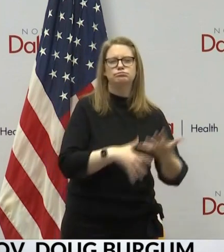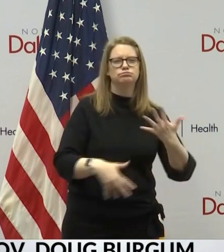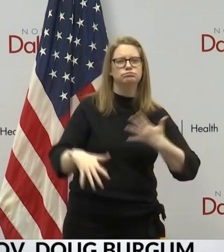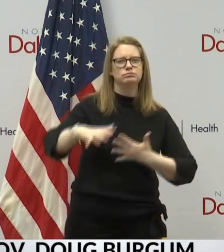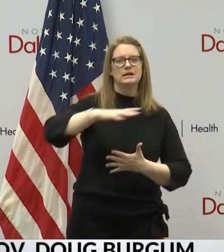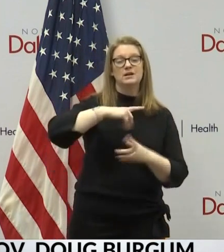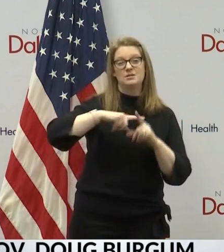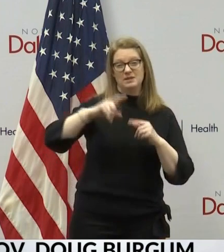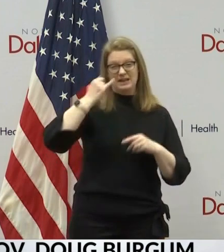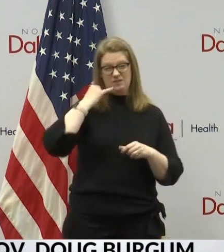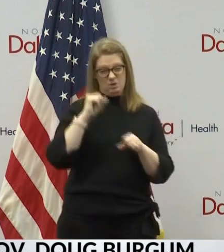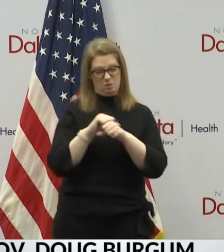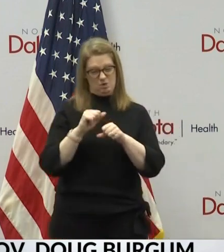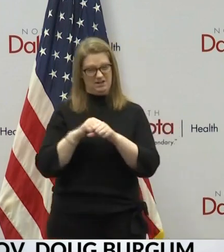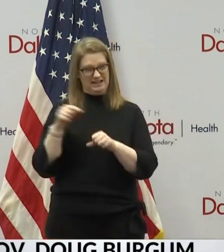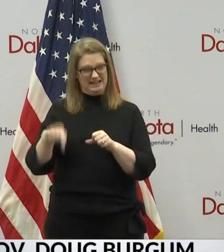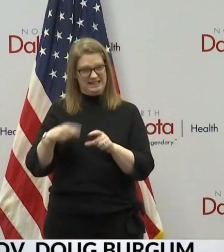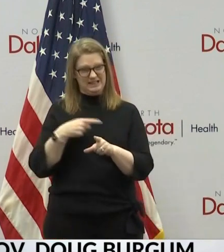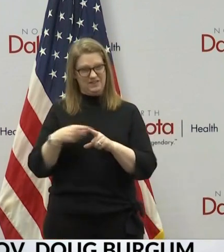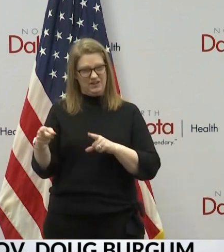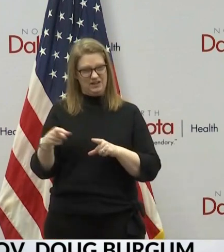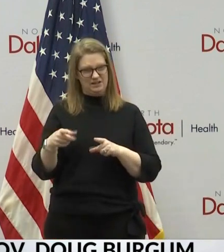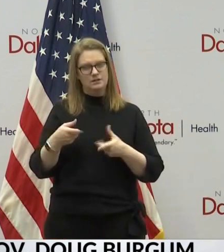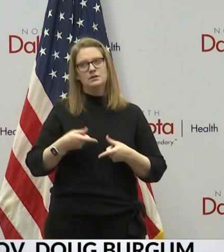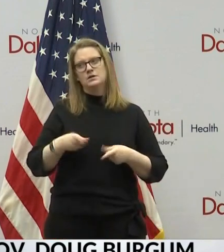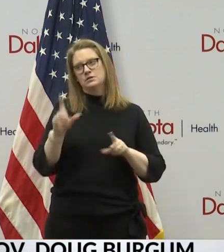that works in this field would tell you that even over the Christmas